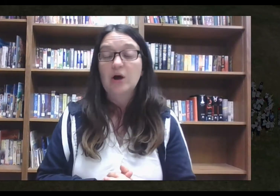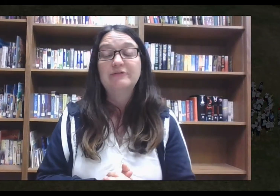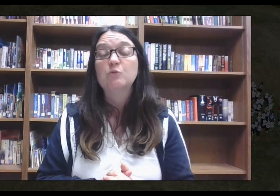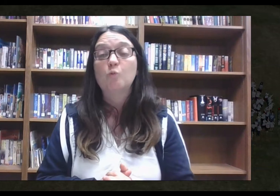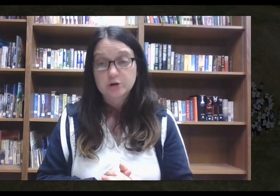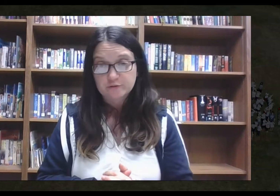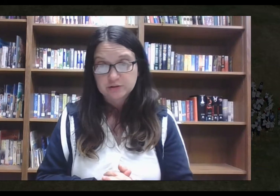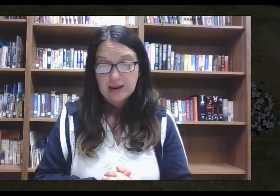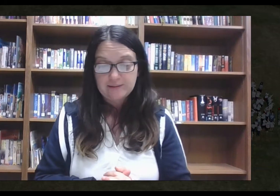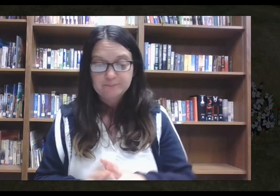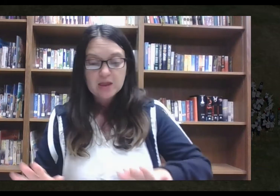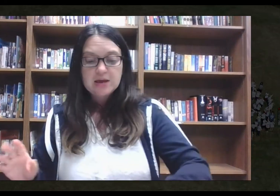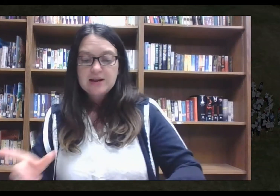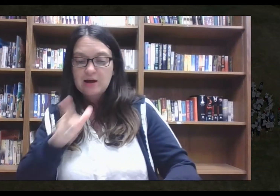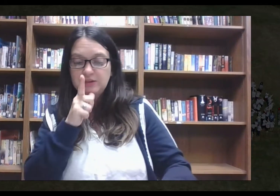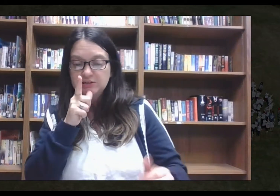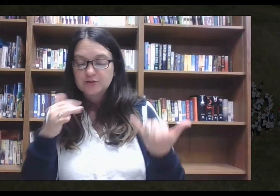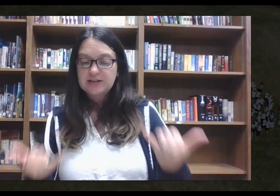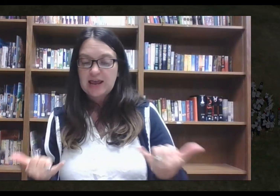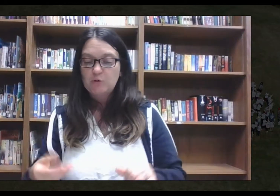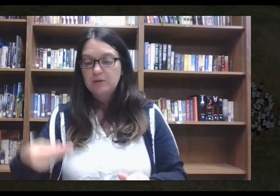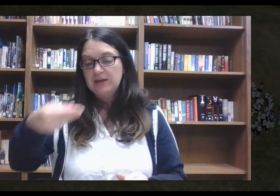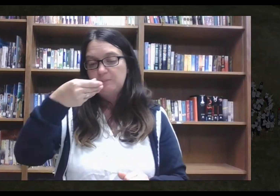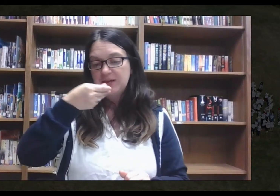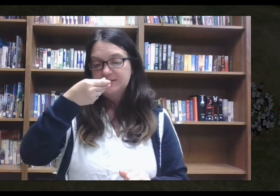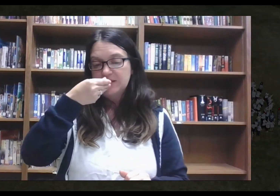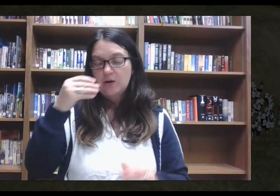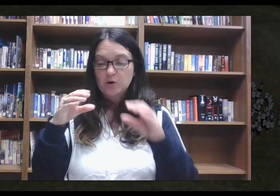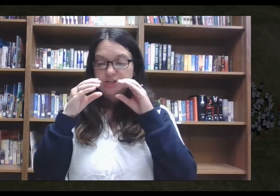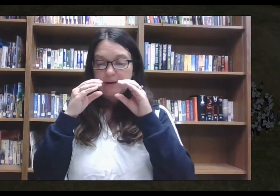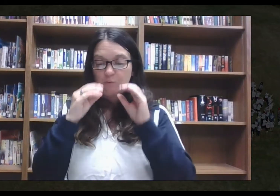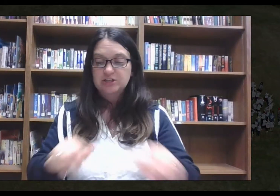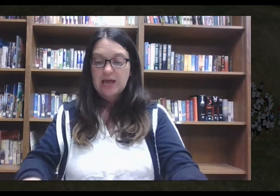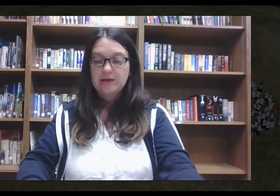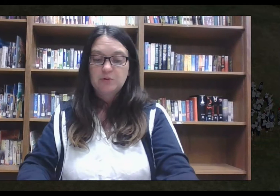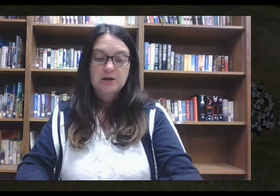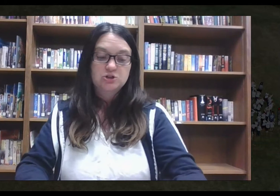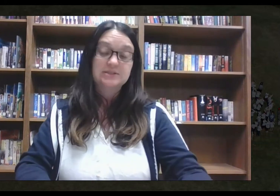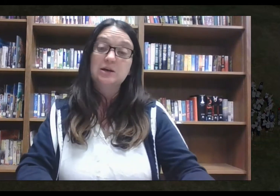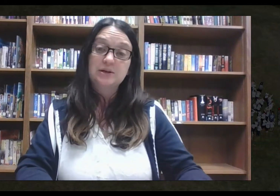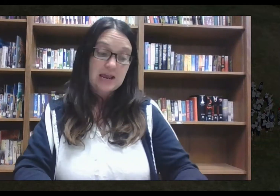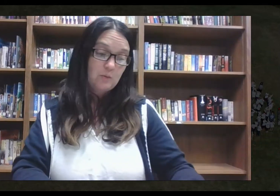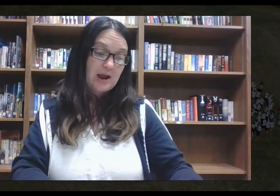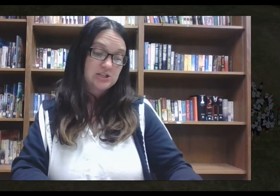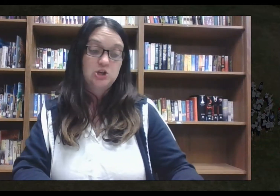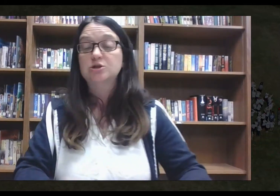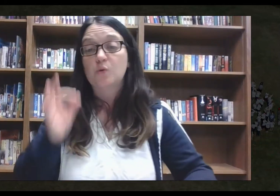all have a wonderful day. Now, lunch for today will be pizza or jamwich salad with ranch dressing, potato wedge, and your